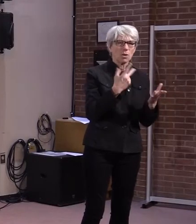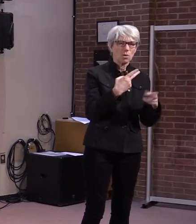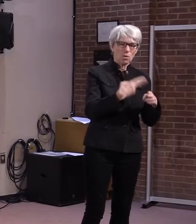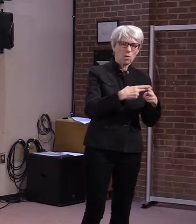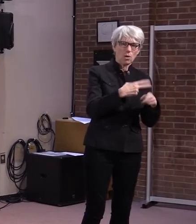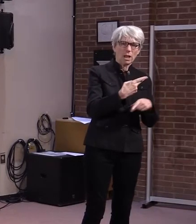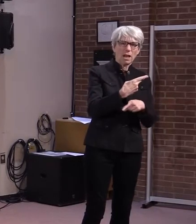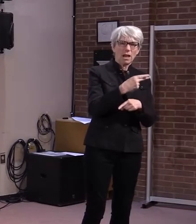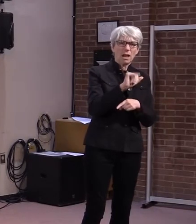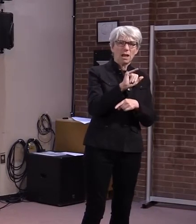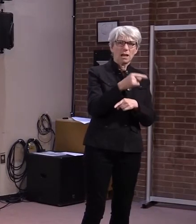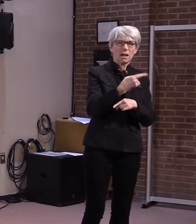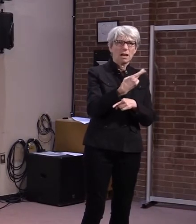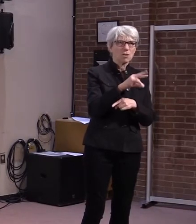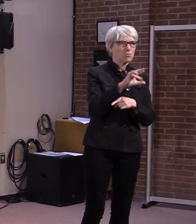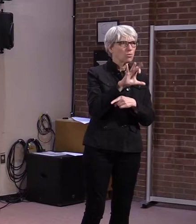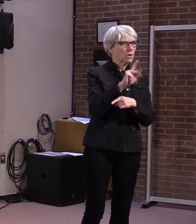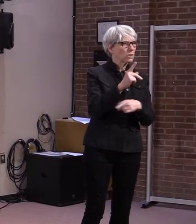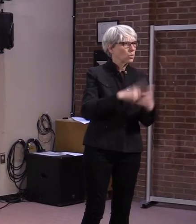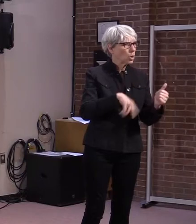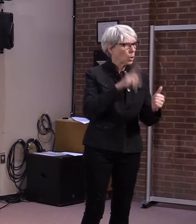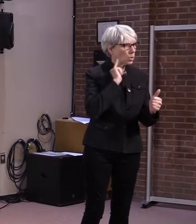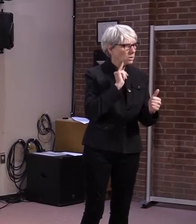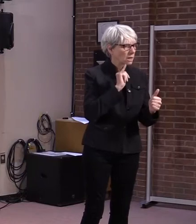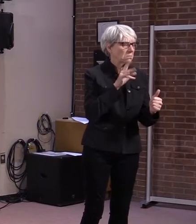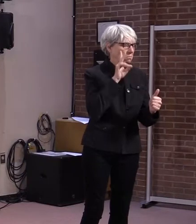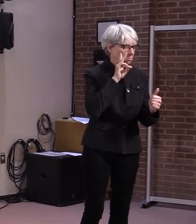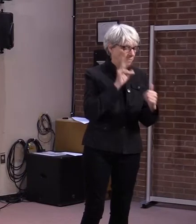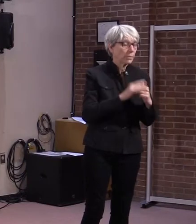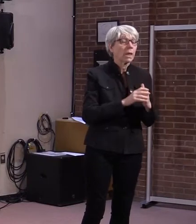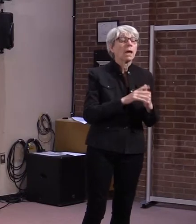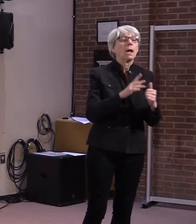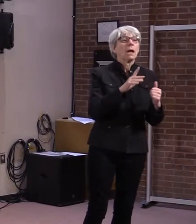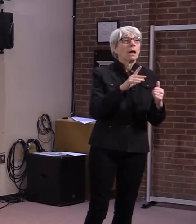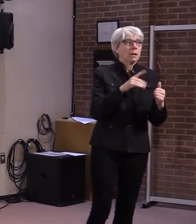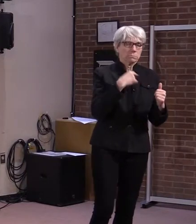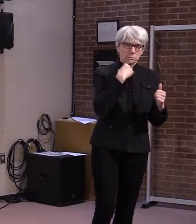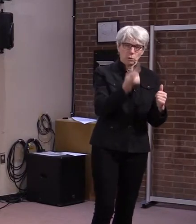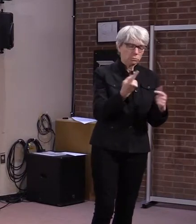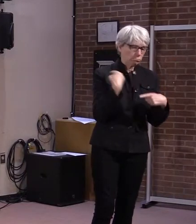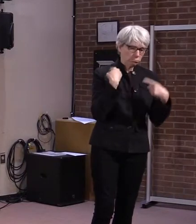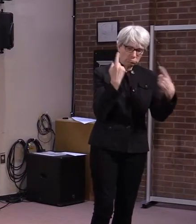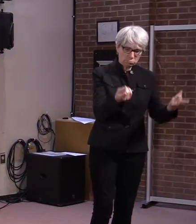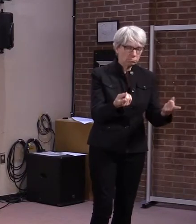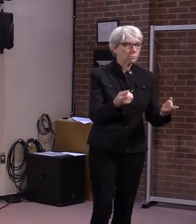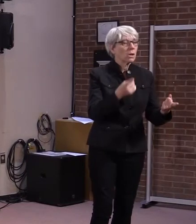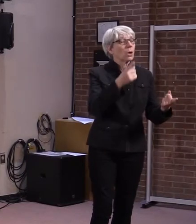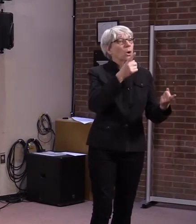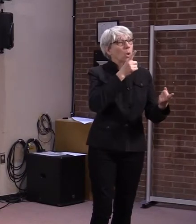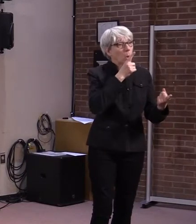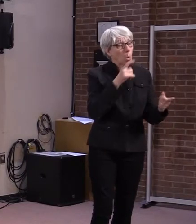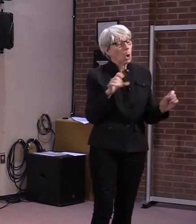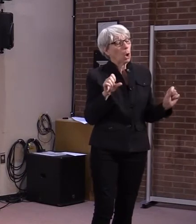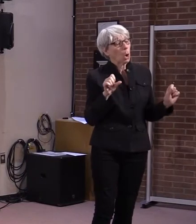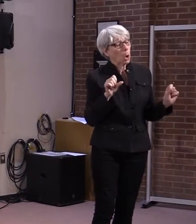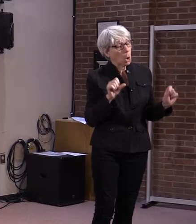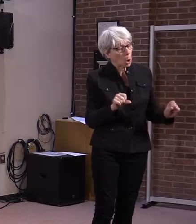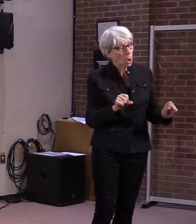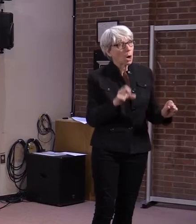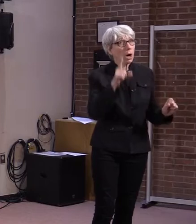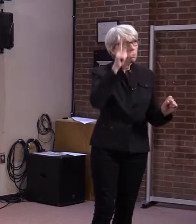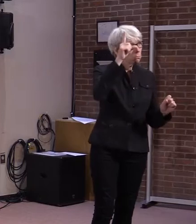recommendation. As I have mentioned for the past month, we have been actively planning for those that may qualify for